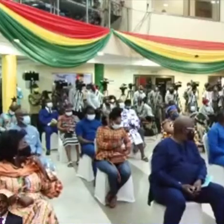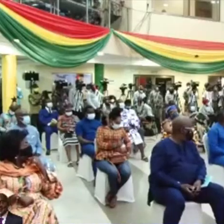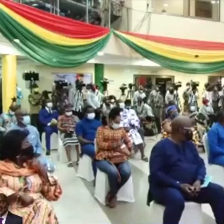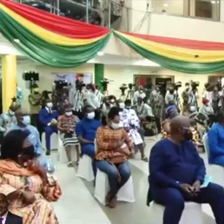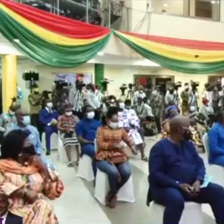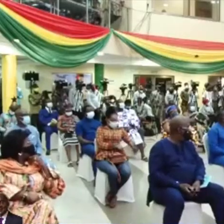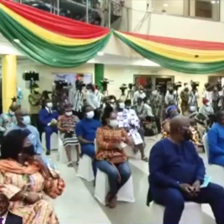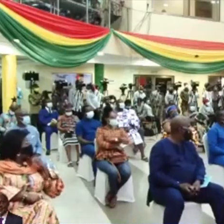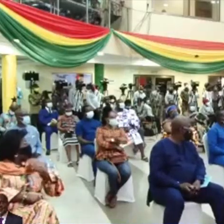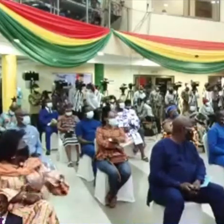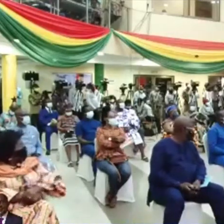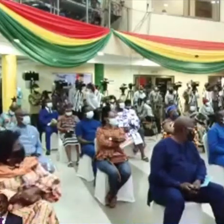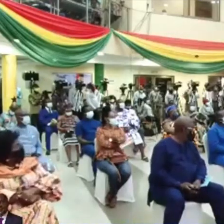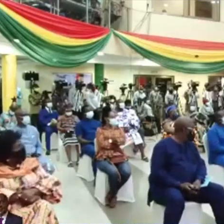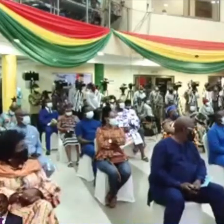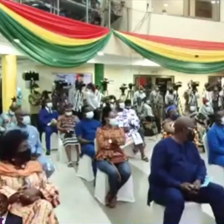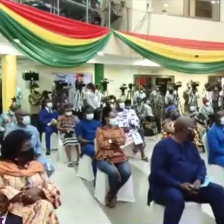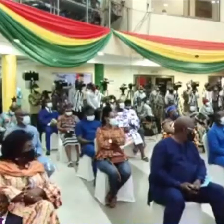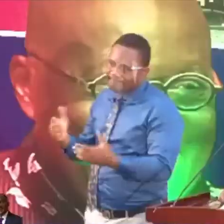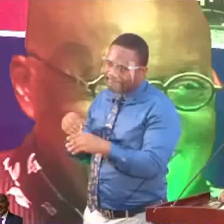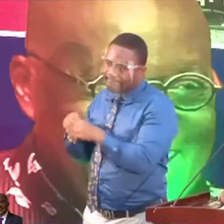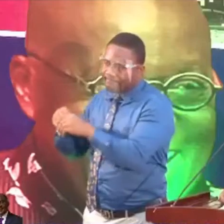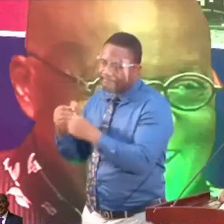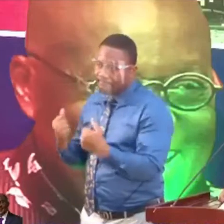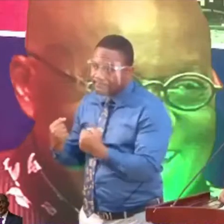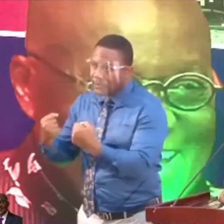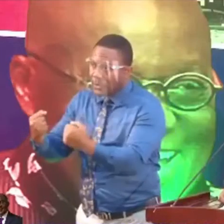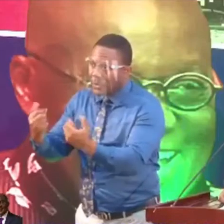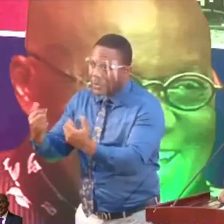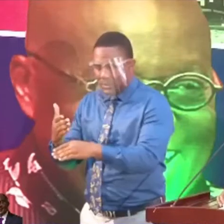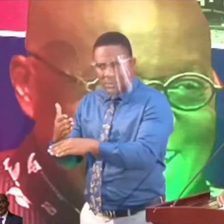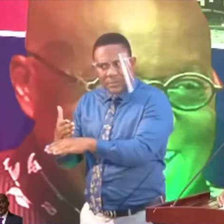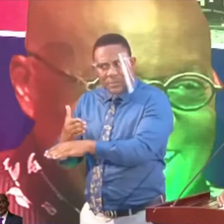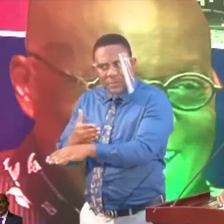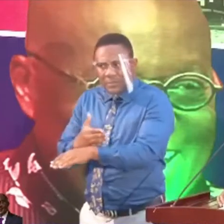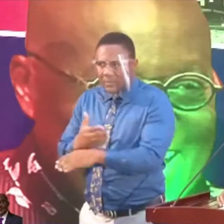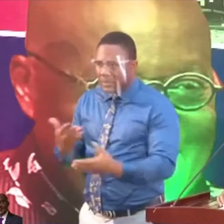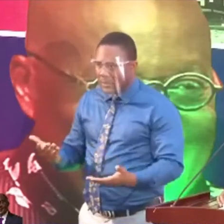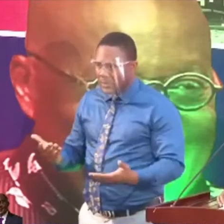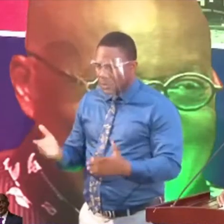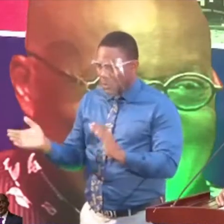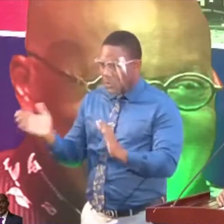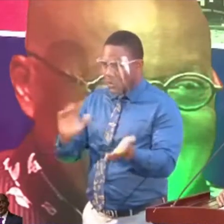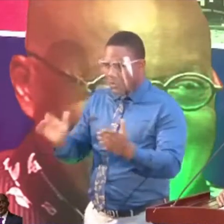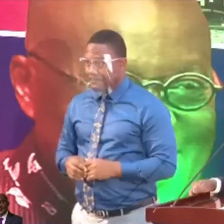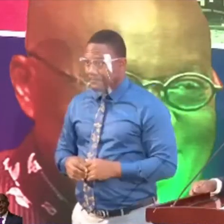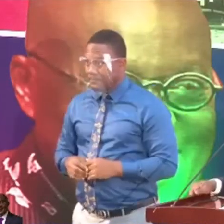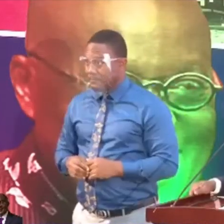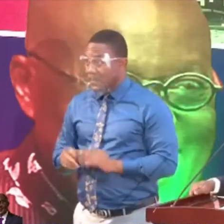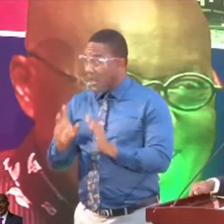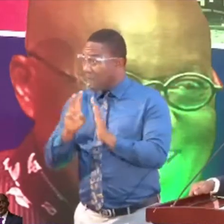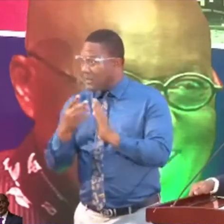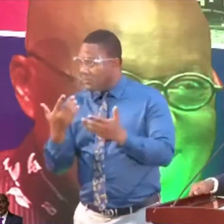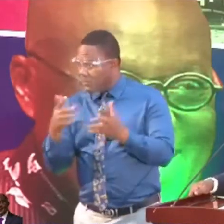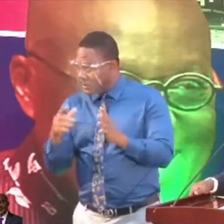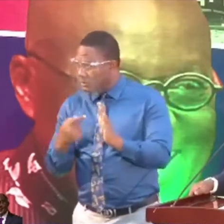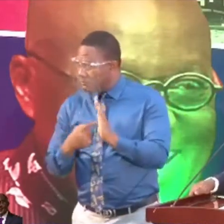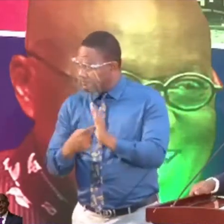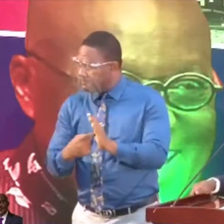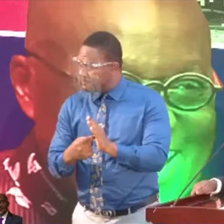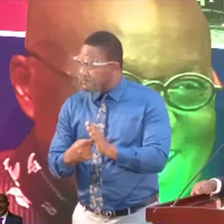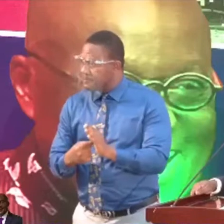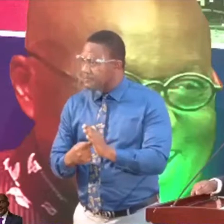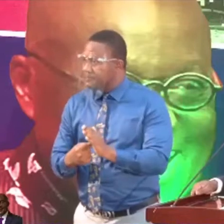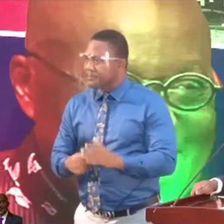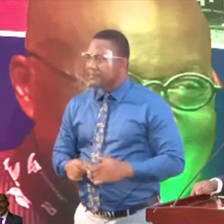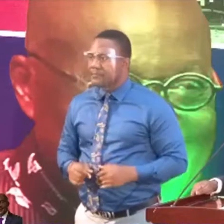Now, not surprised to get to hospitals on commitment to reach the Zoom that we have shown you in the data. In addition to